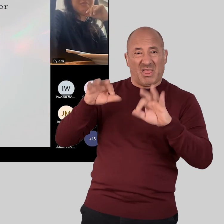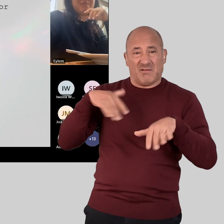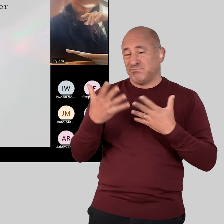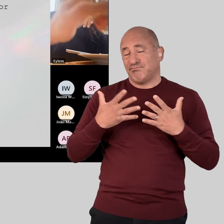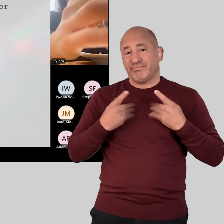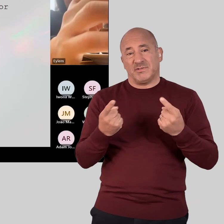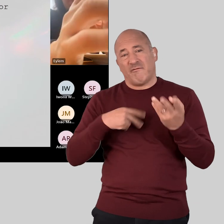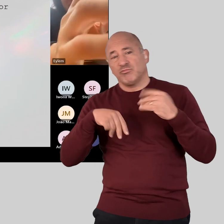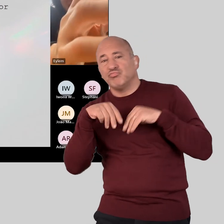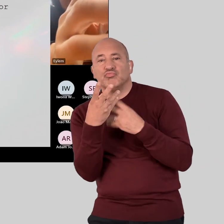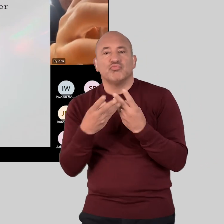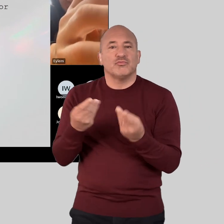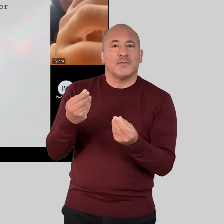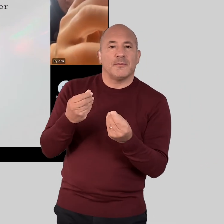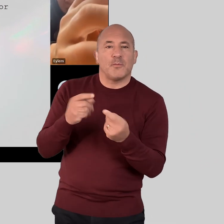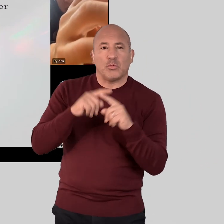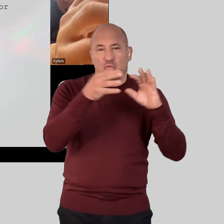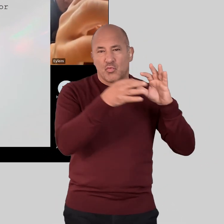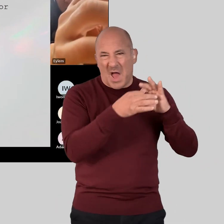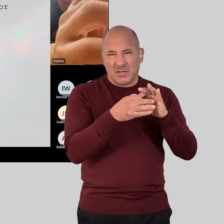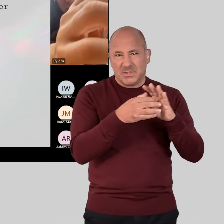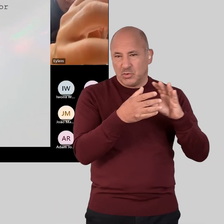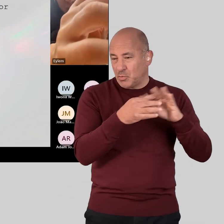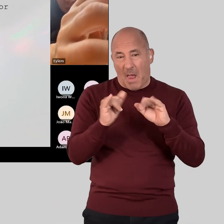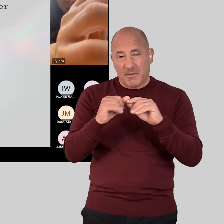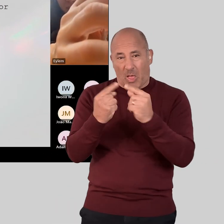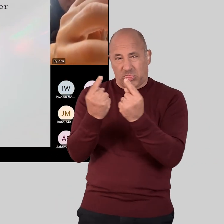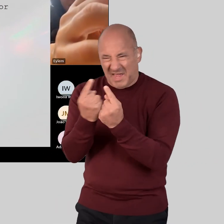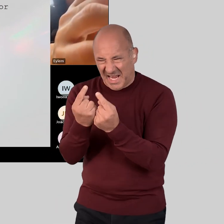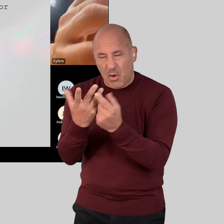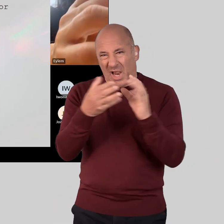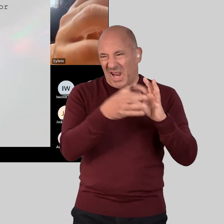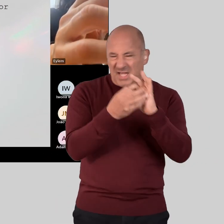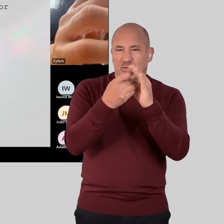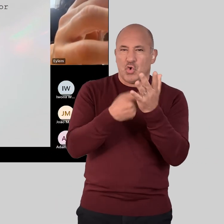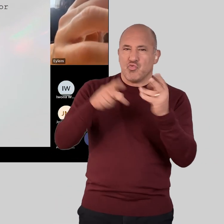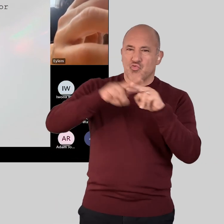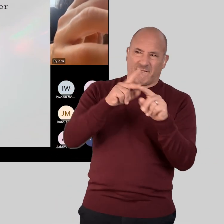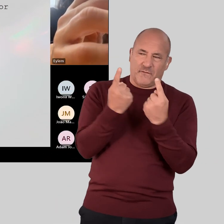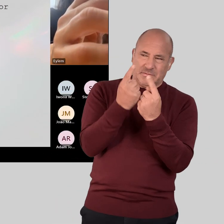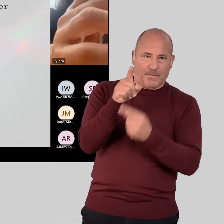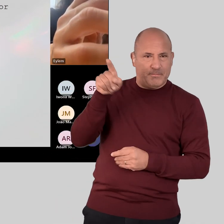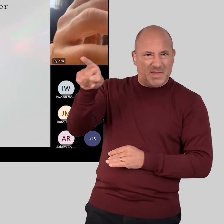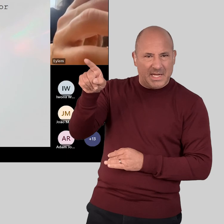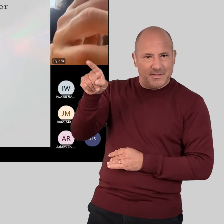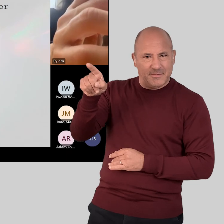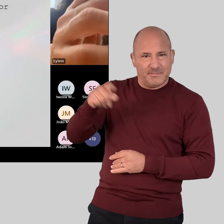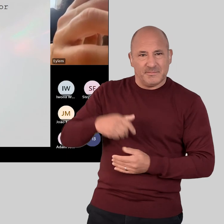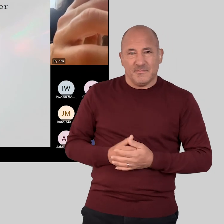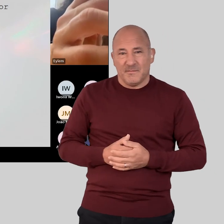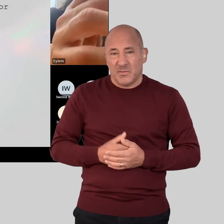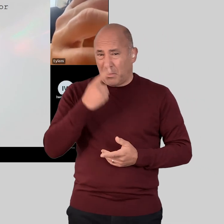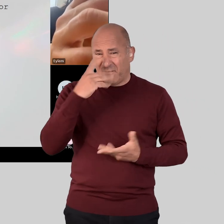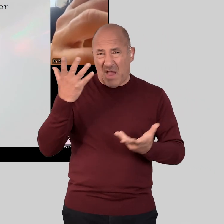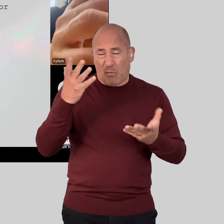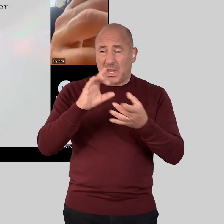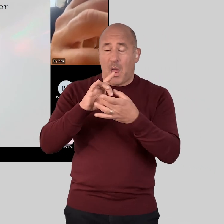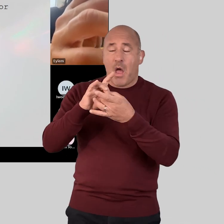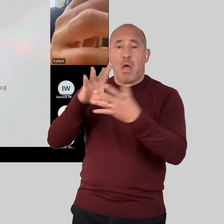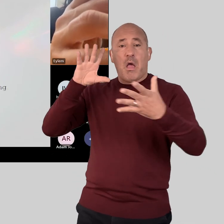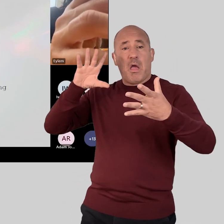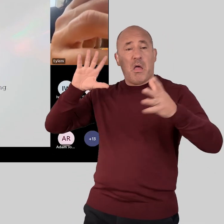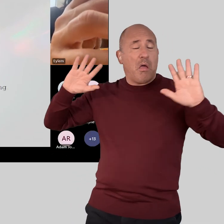be time-based, it could be about timelessness as well, and as related to a thing or a